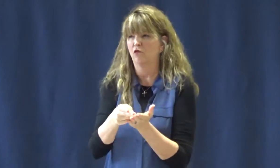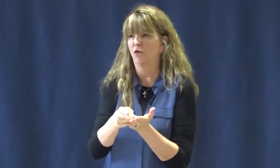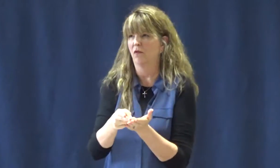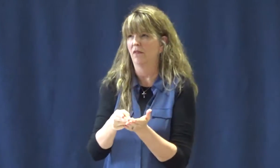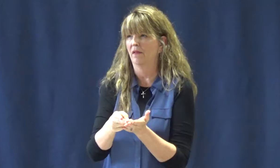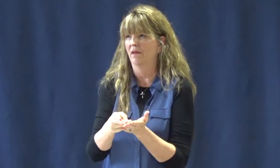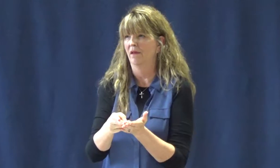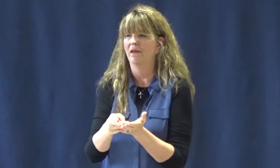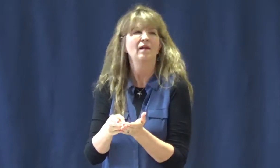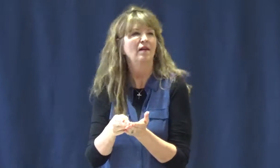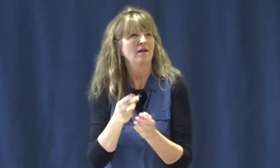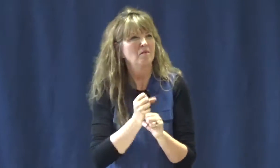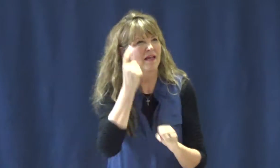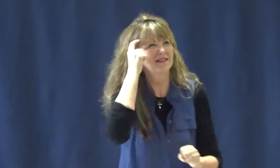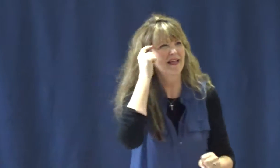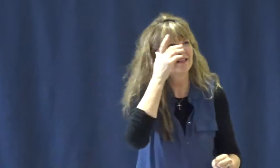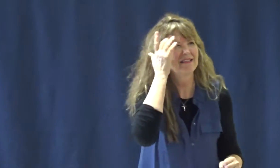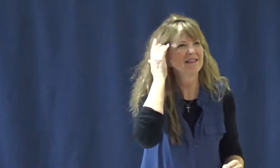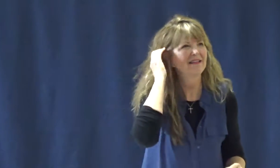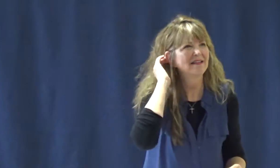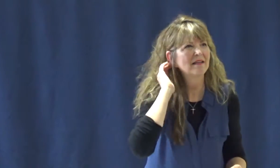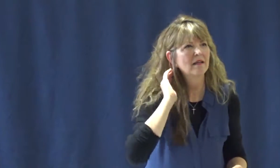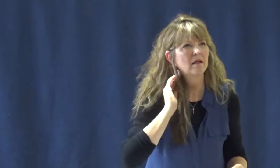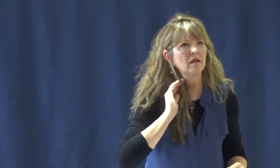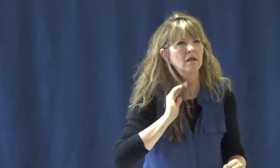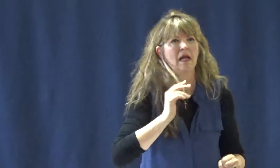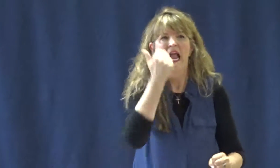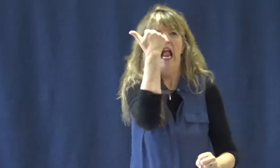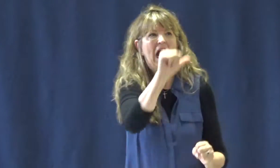don't want the truth. Does that make sense?